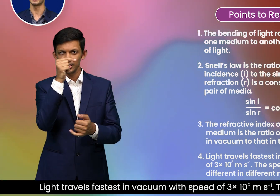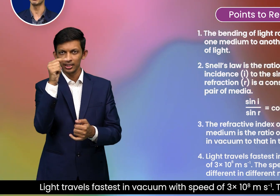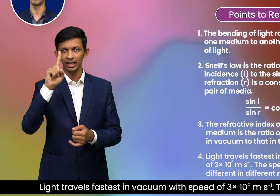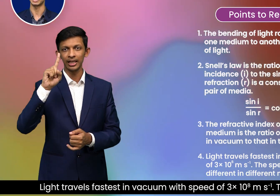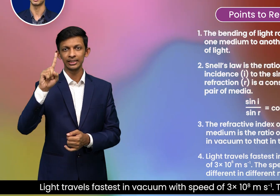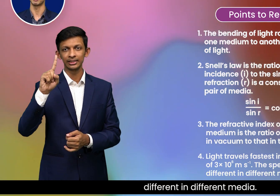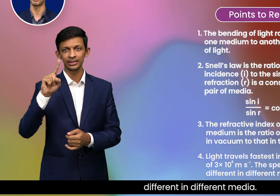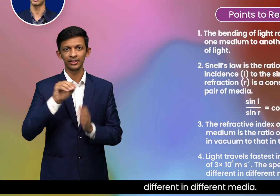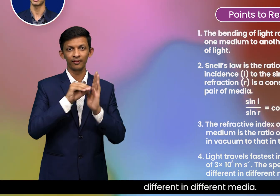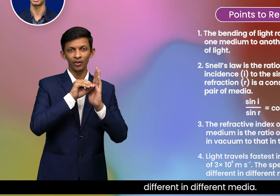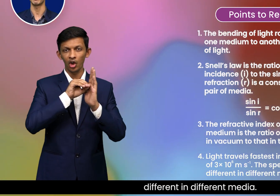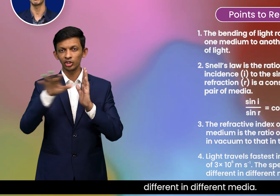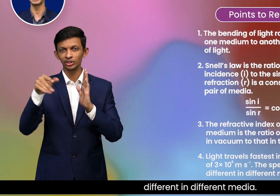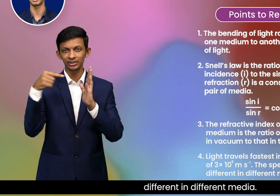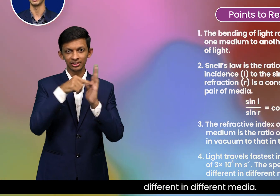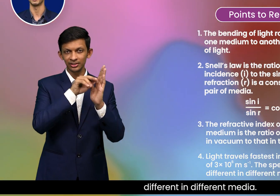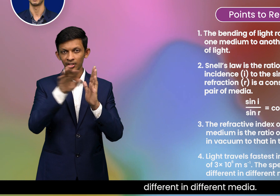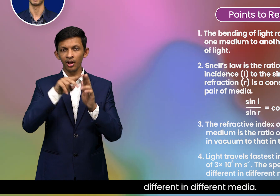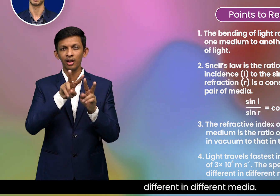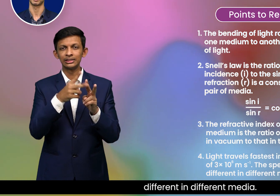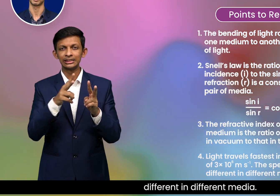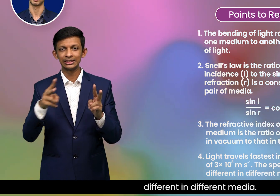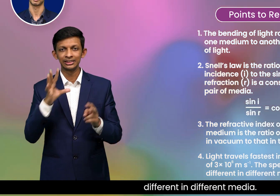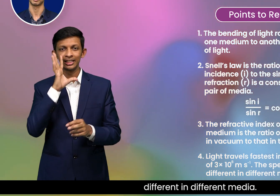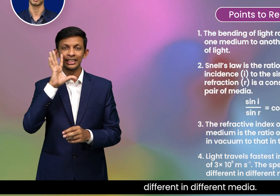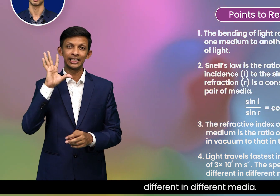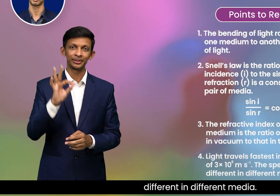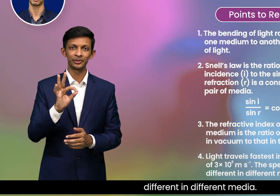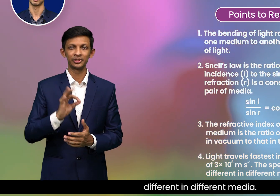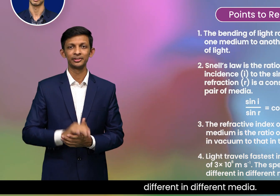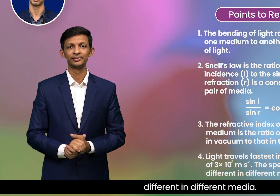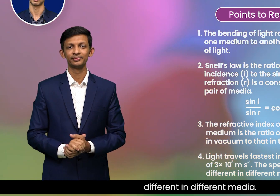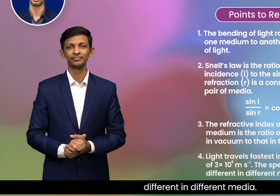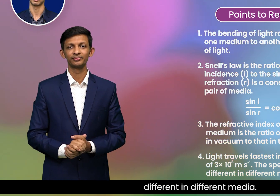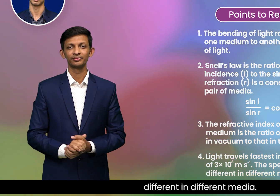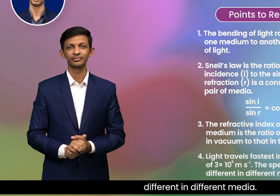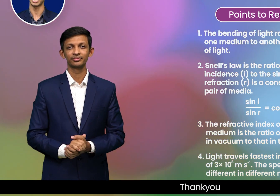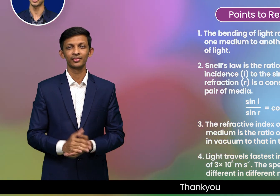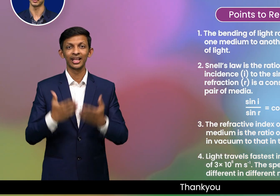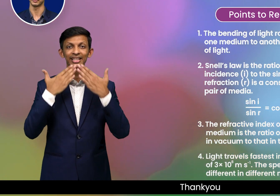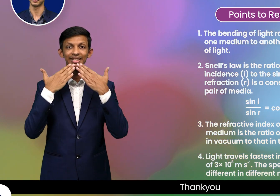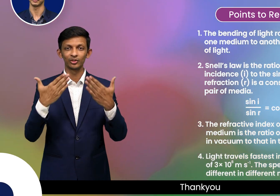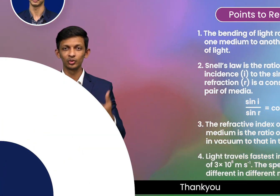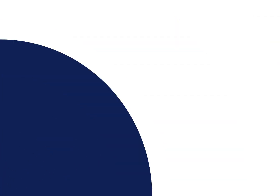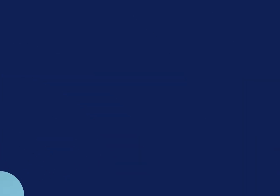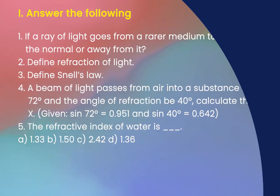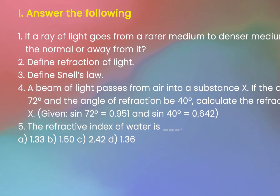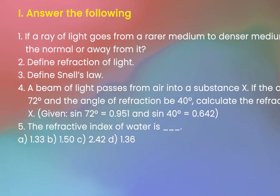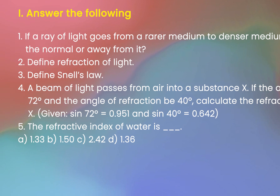The speed of light is different in different media. Thank you.